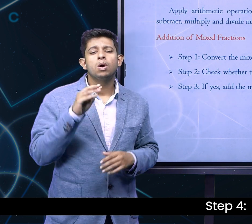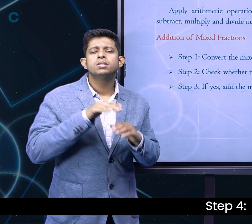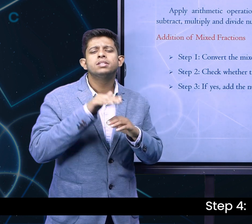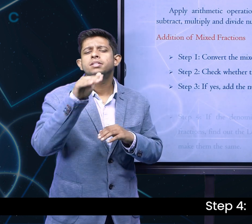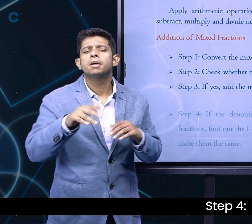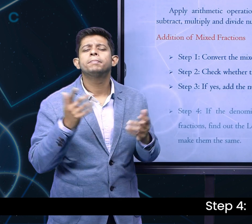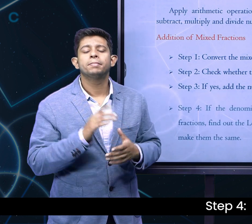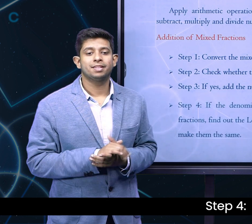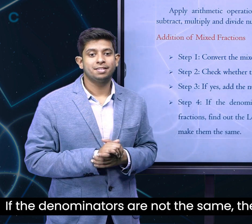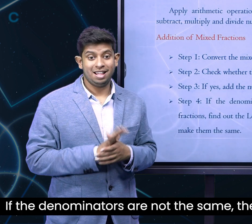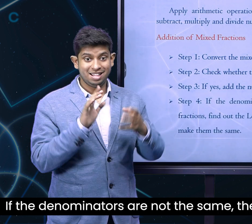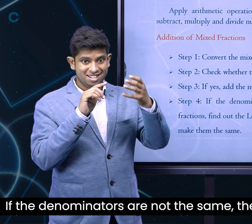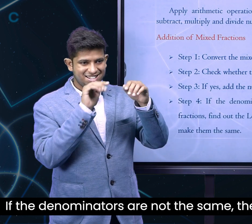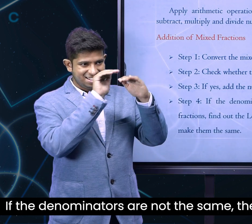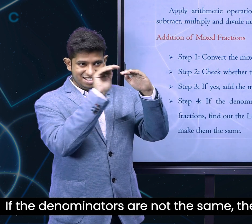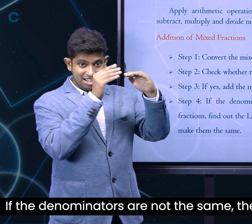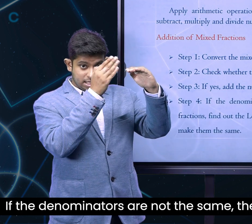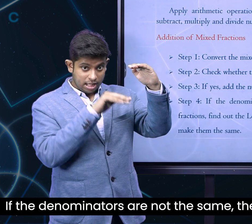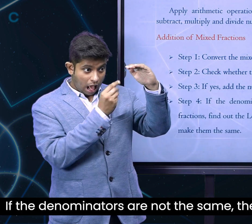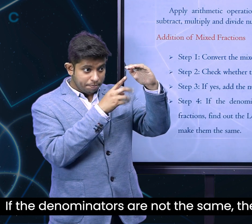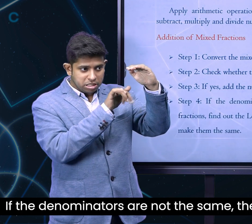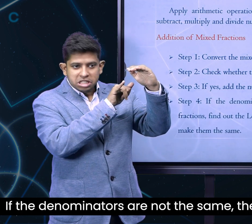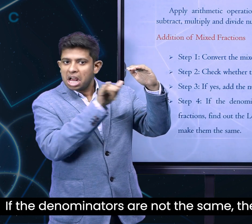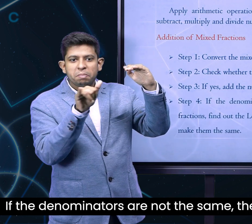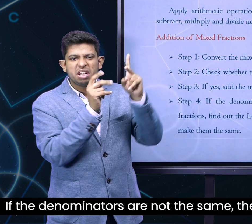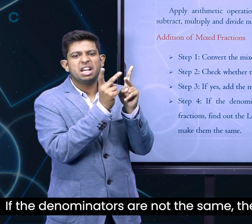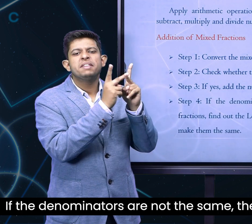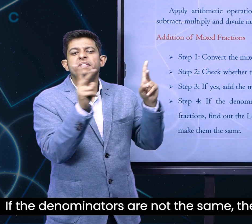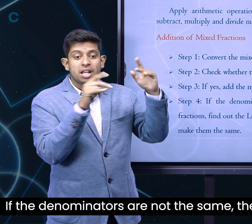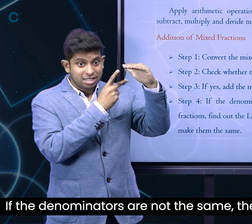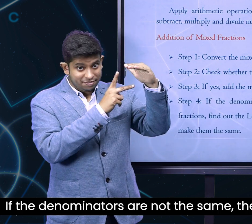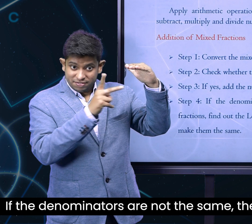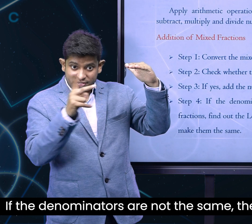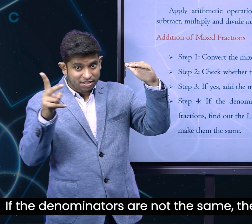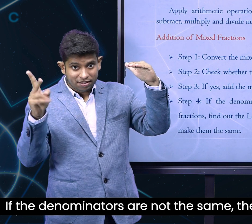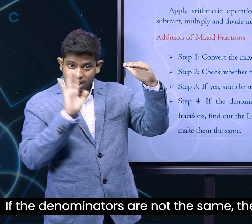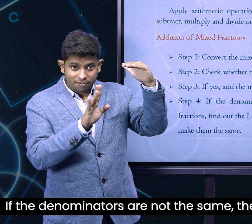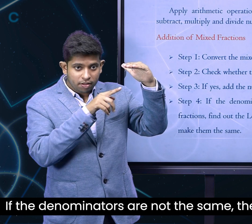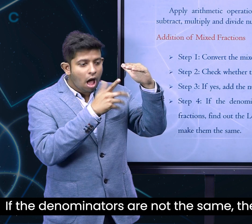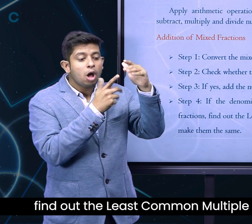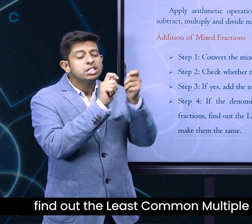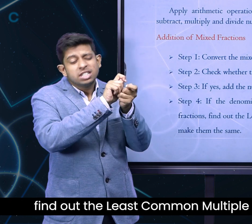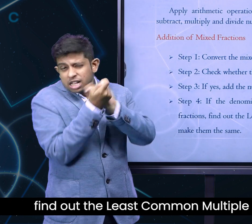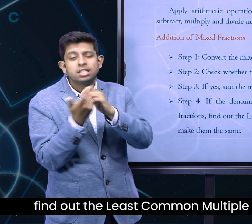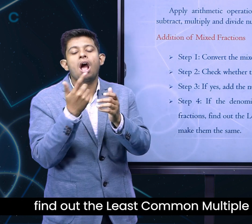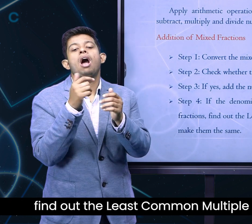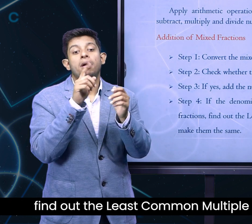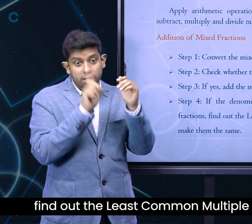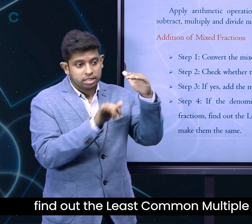Step 4. If the denominators are not the same, then convert them to like fractions. Find out the least common